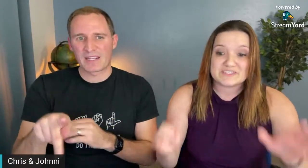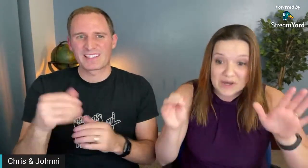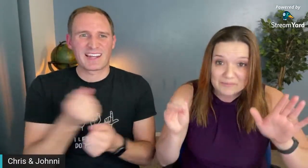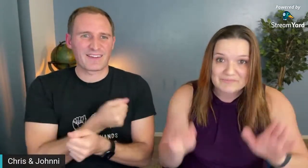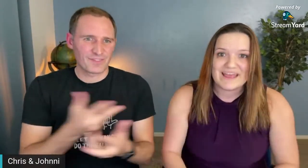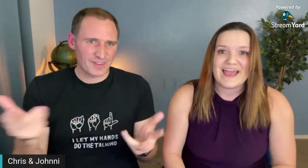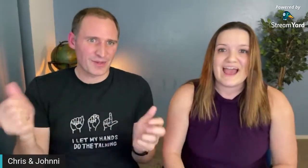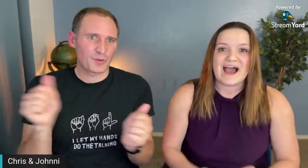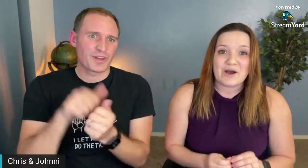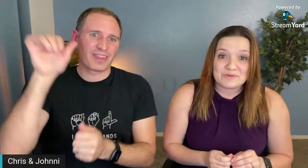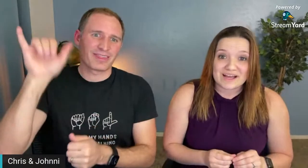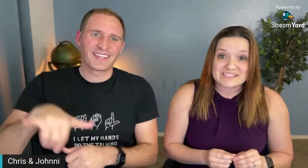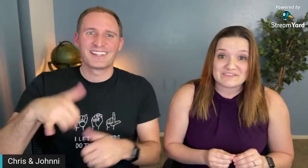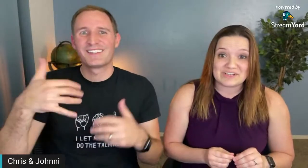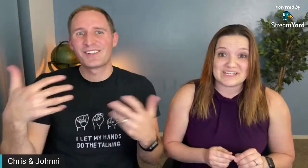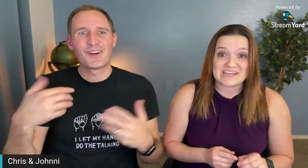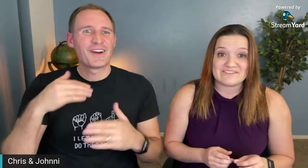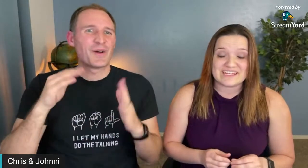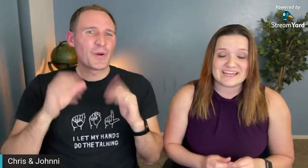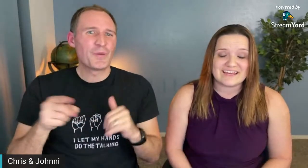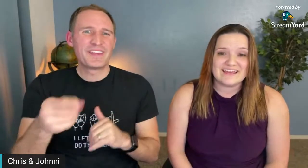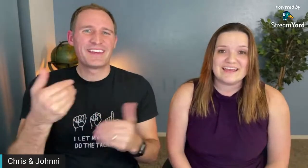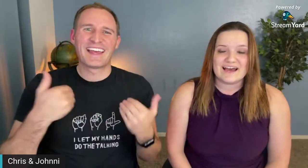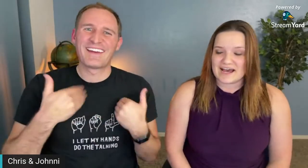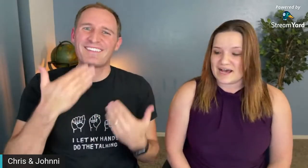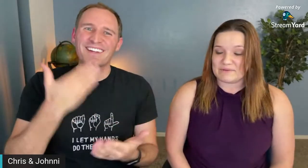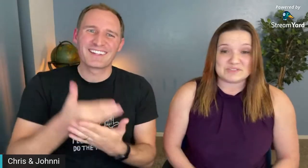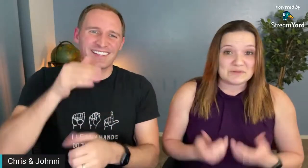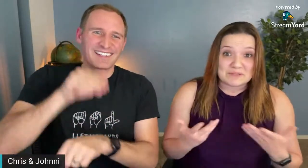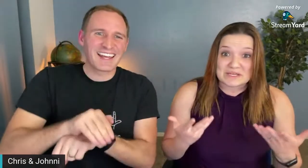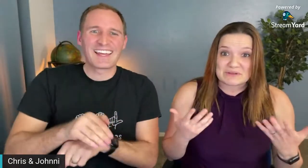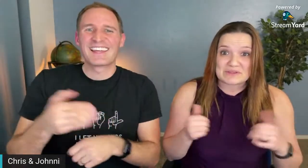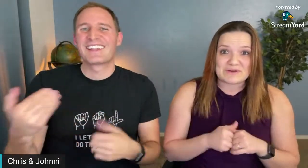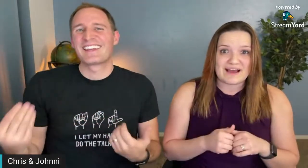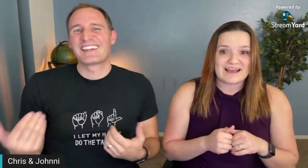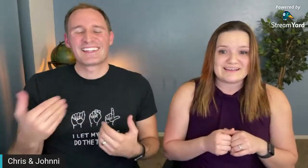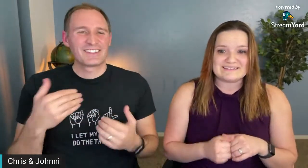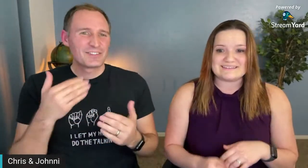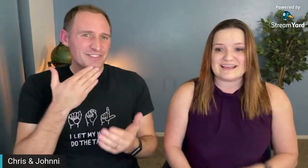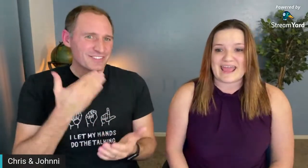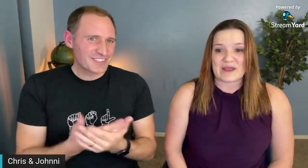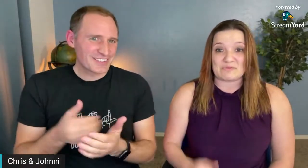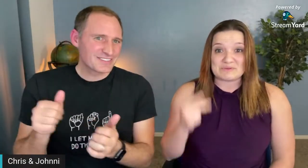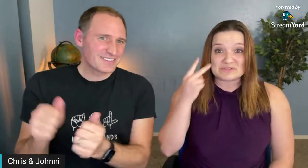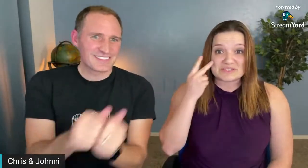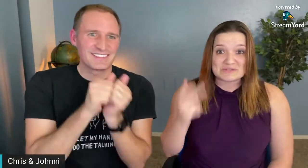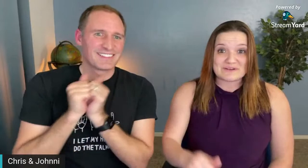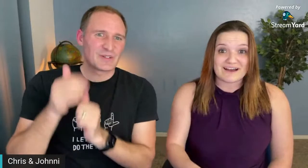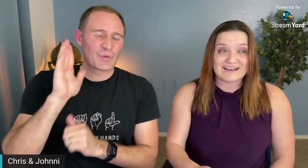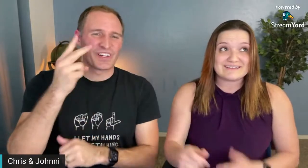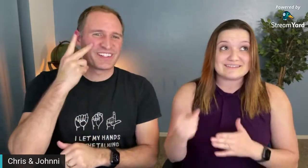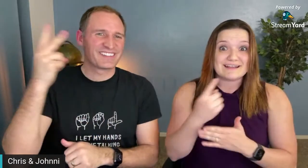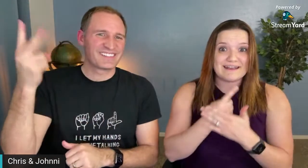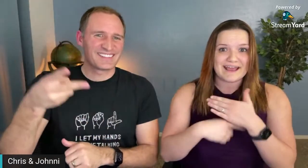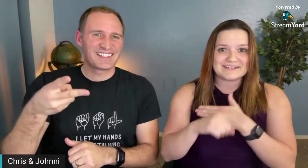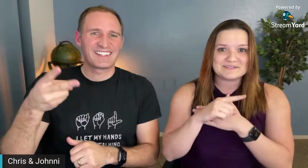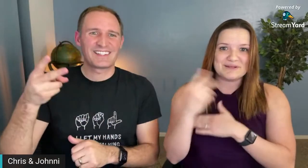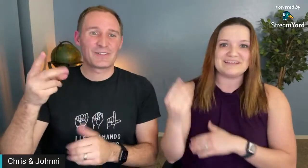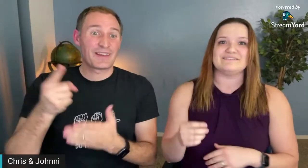So I hope you guys have a good evening. It was good being with you guys, and we will see you guys next week,